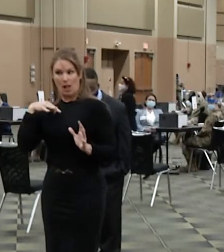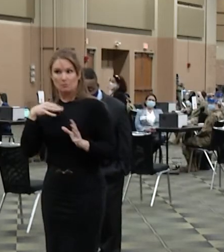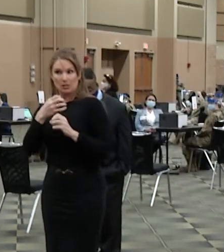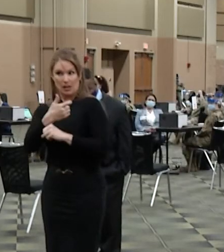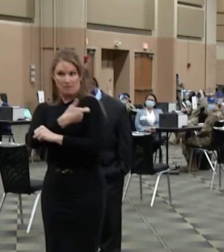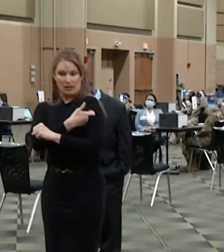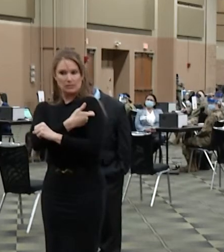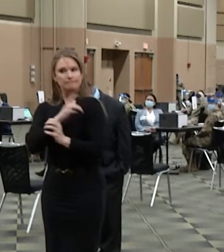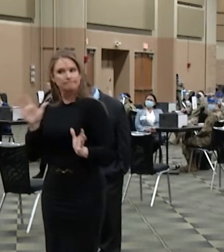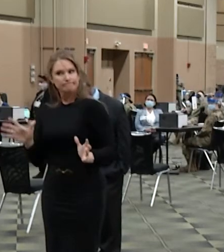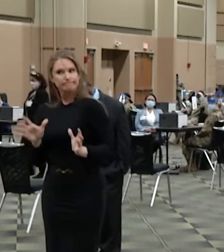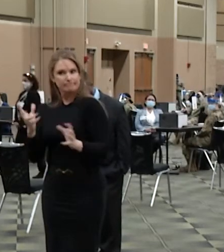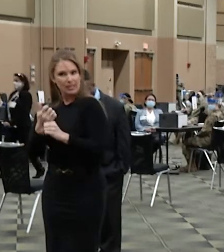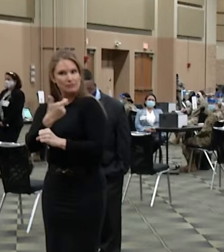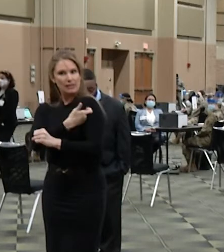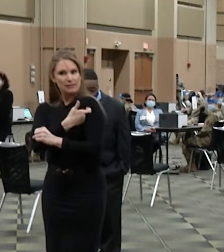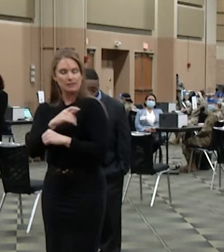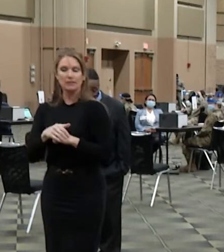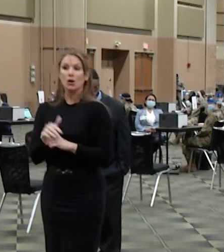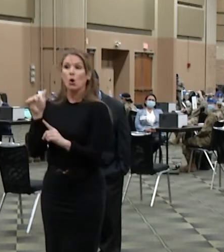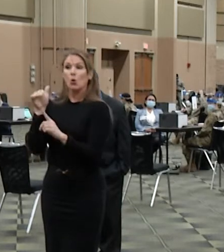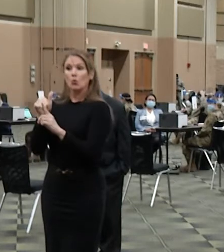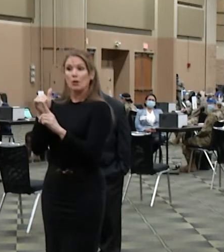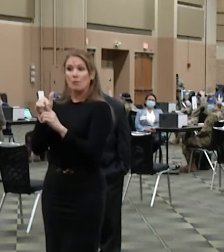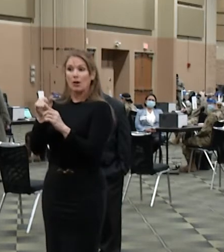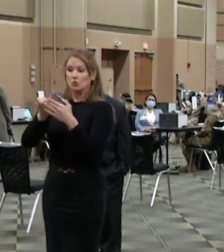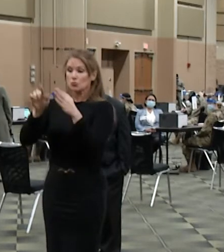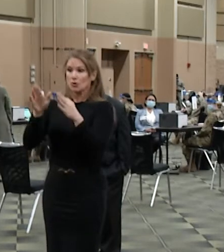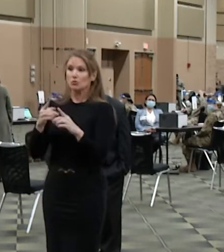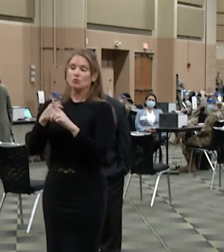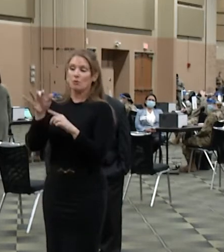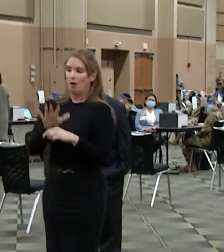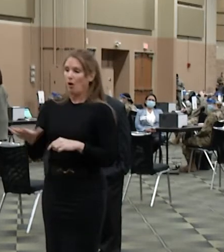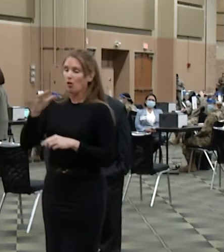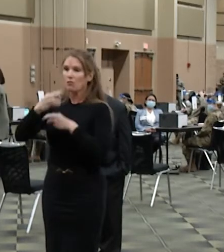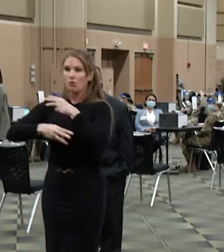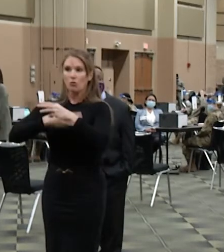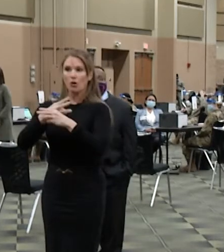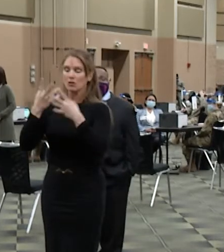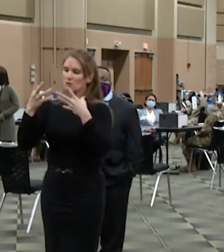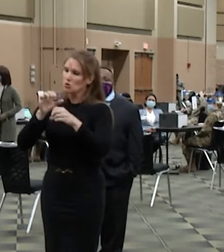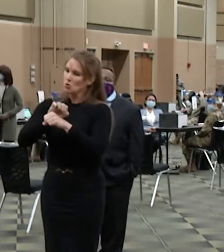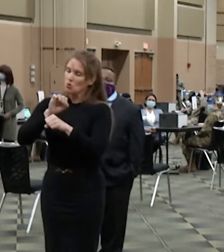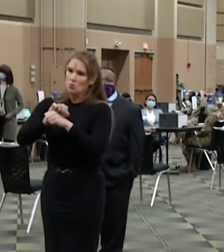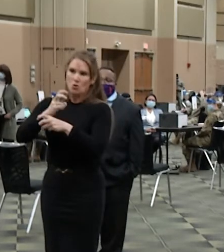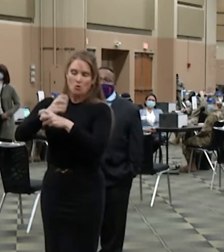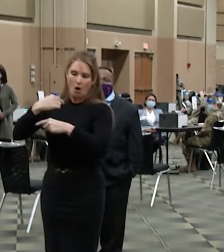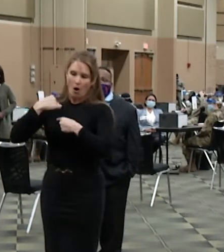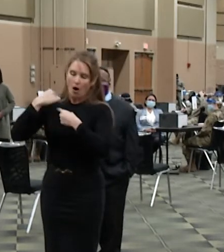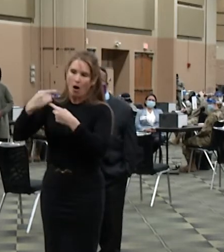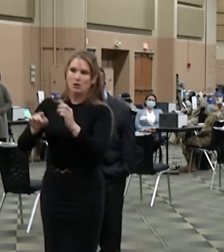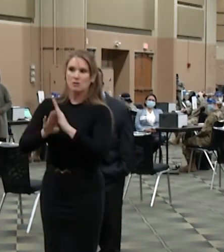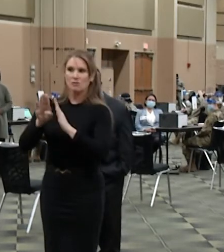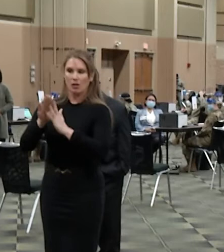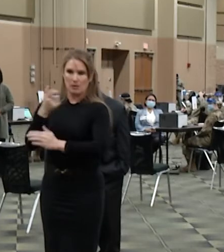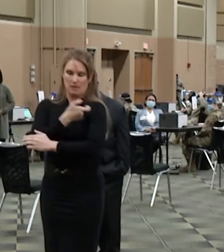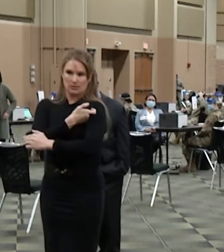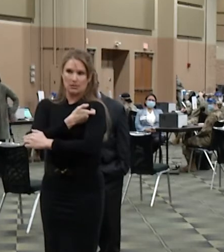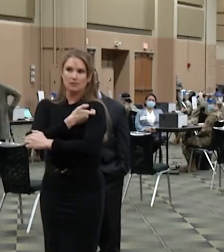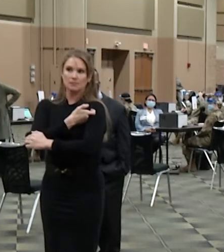receive it. As a reminder, researchers from around the world have worked incredibly hard on the development of this